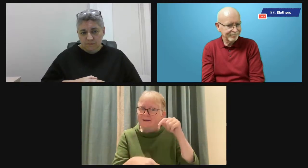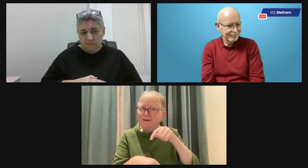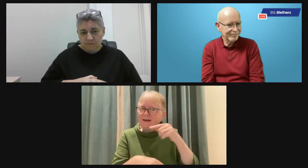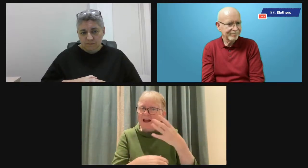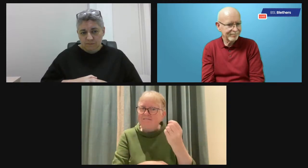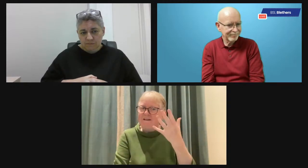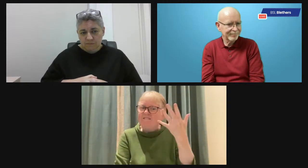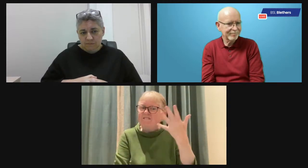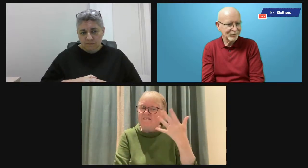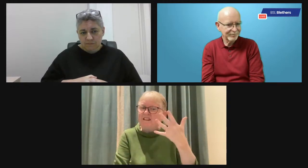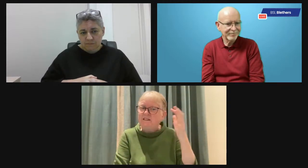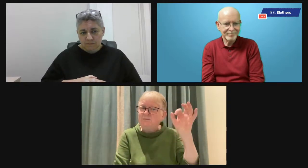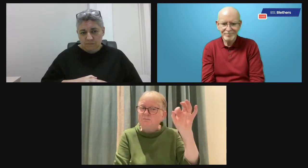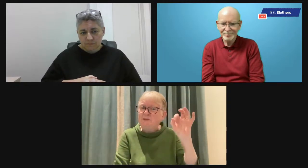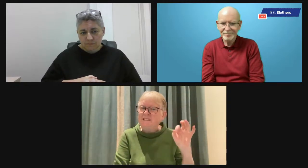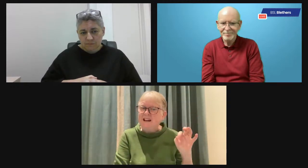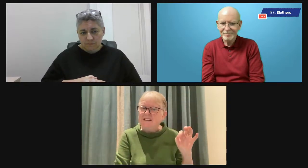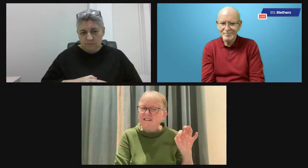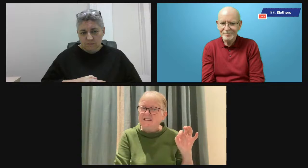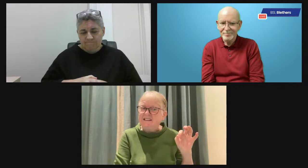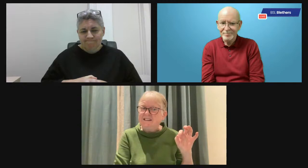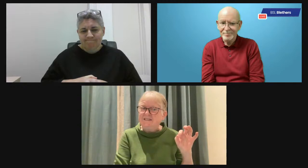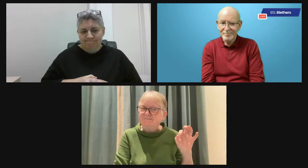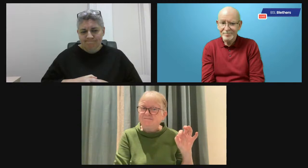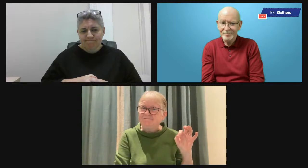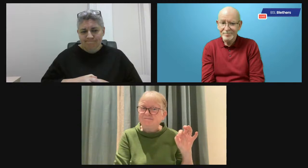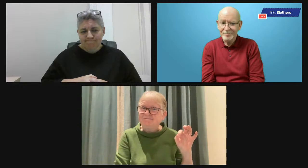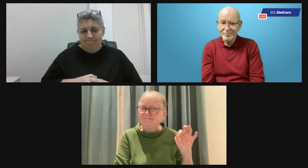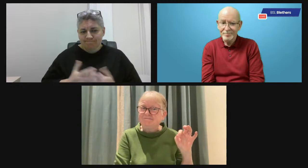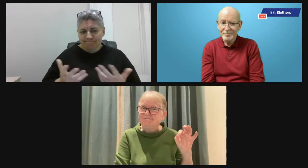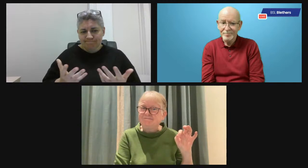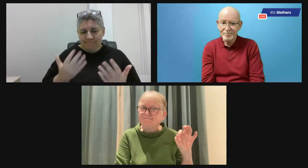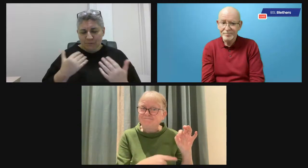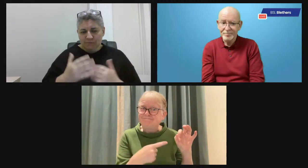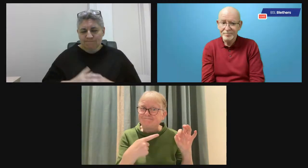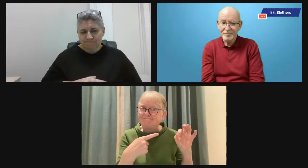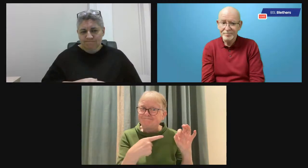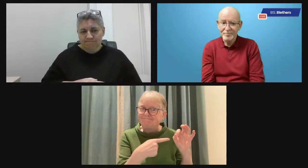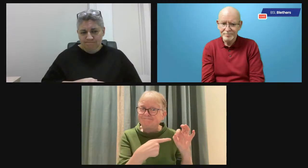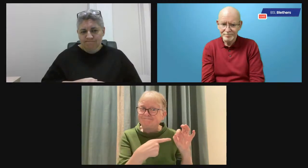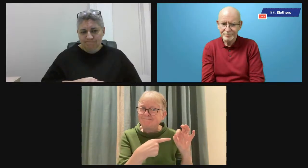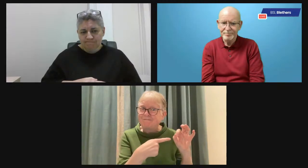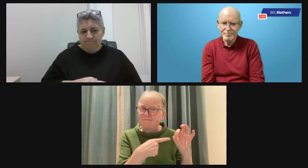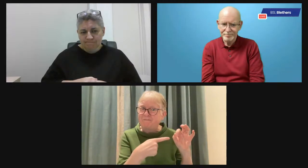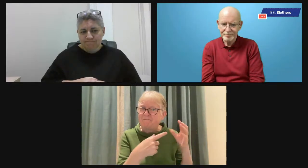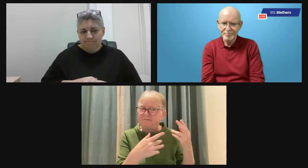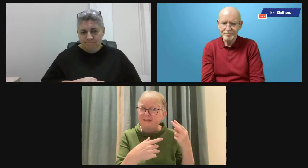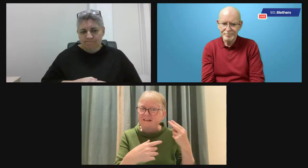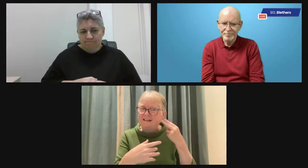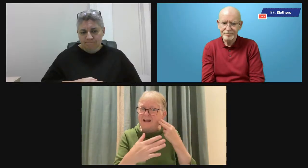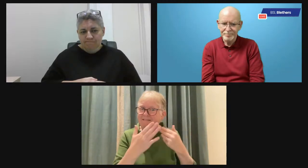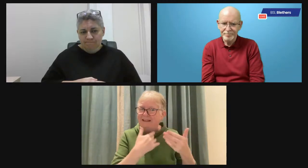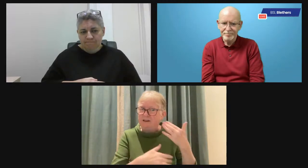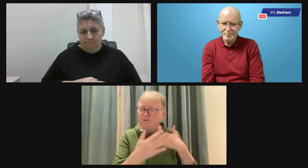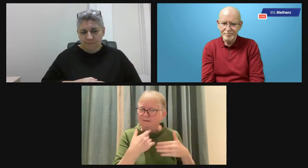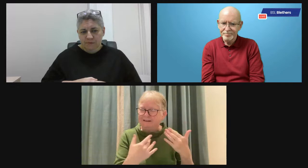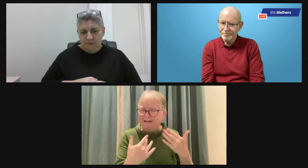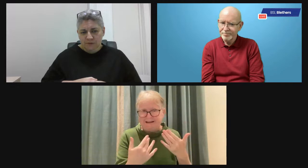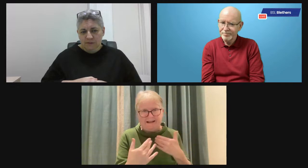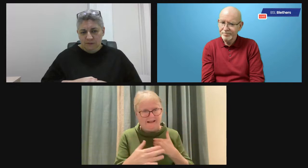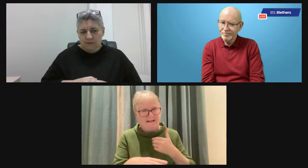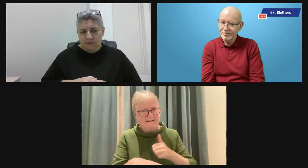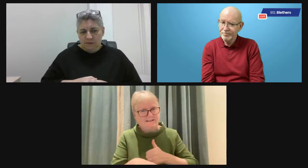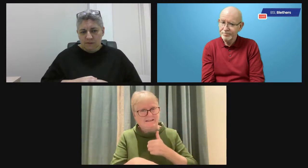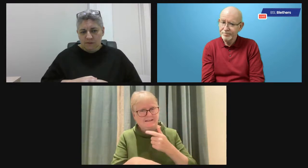we're talking about a GCSE and BSL, and 15% of that is going to be about